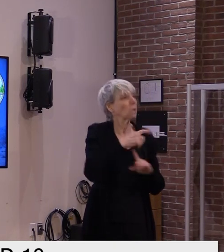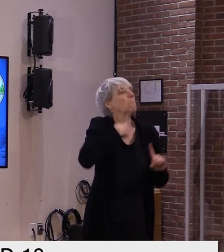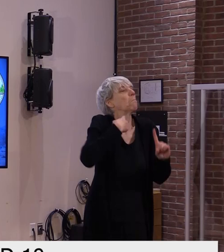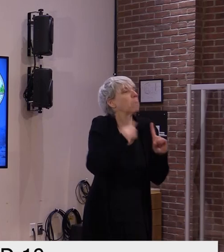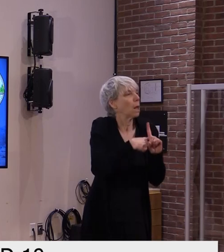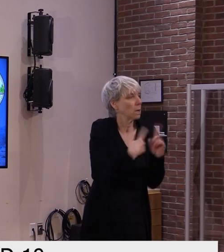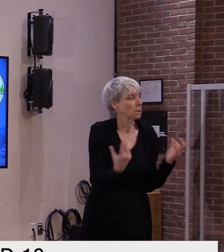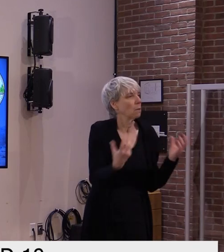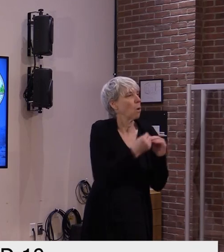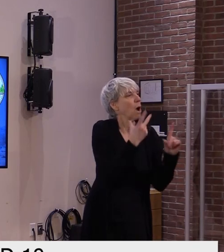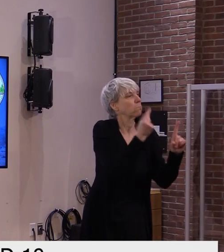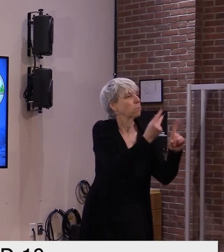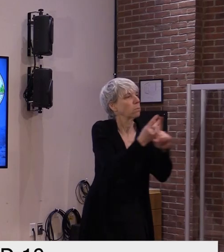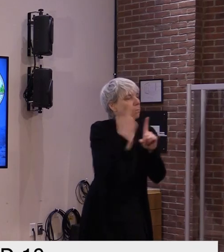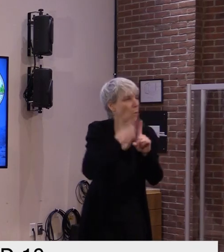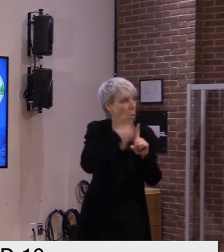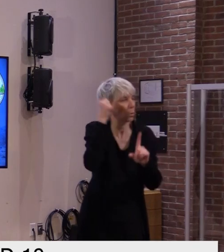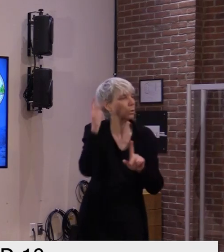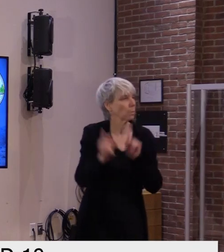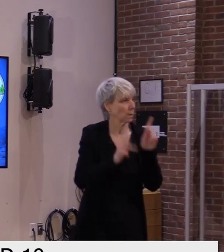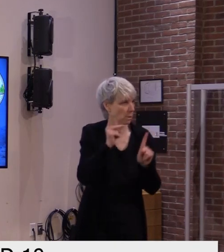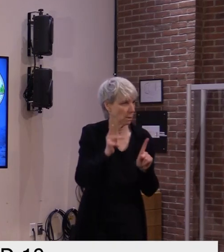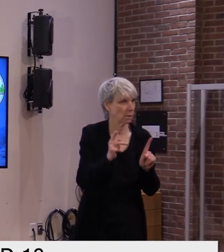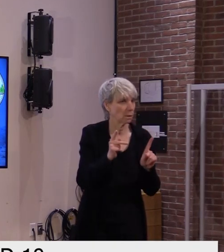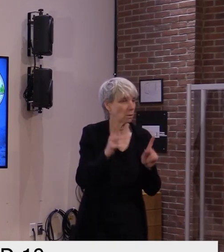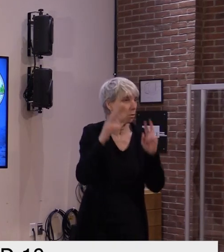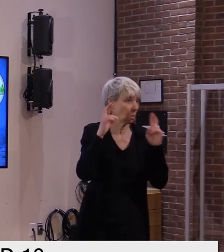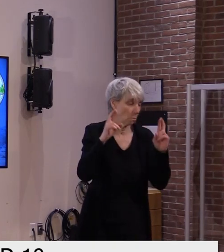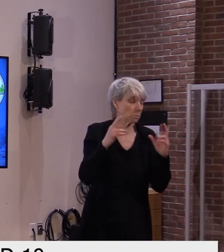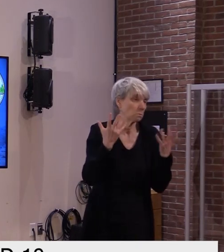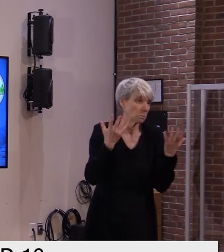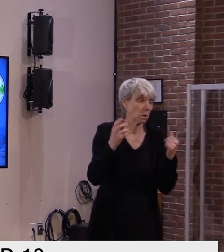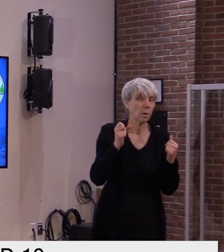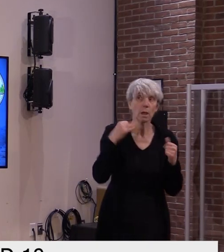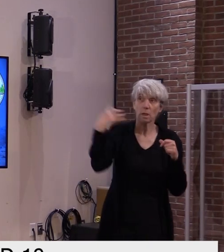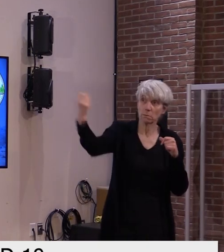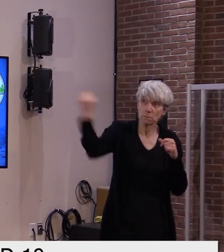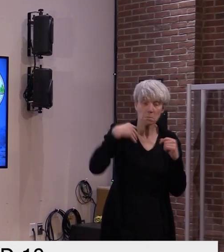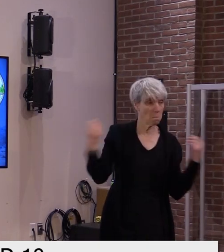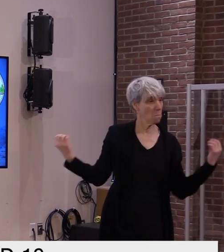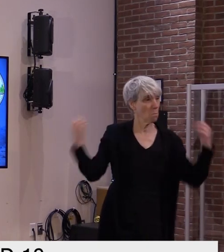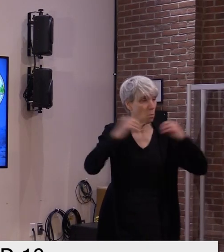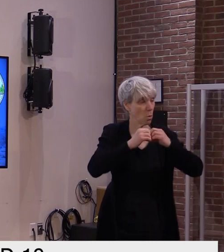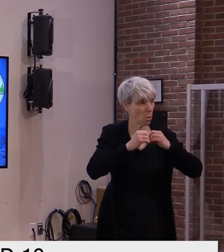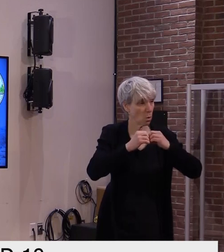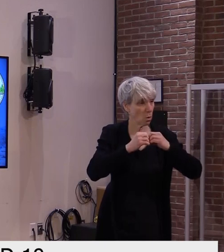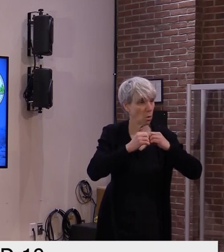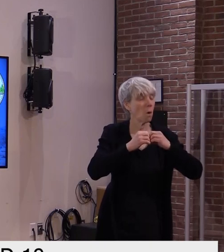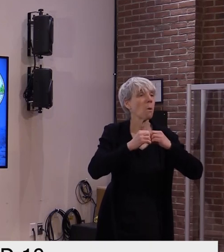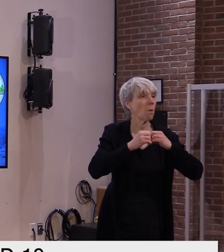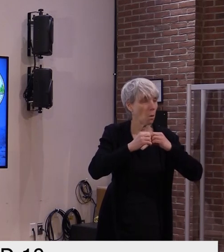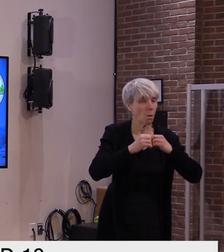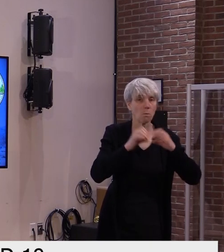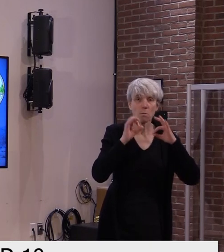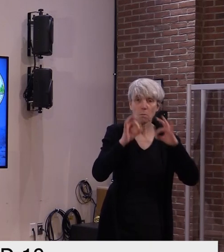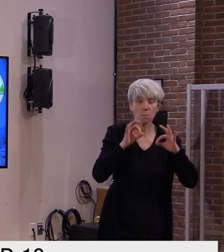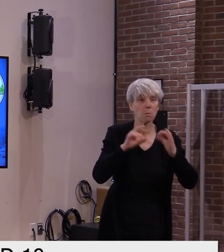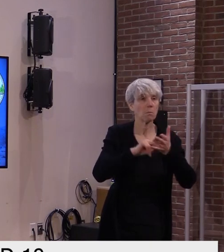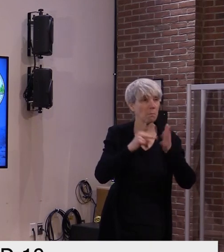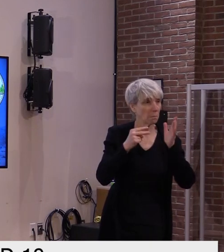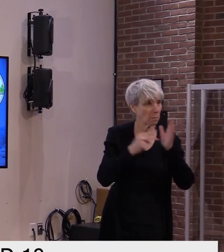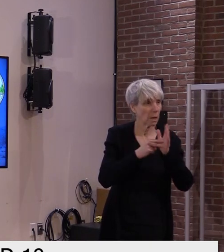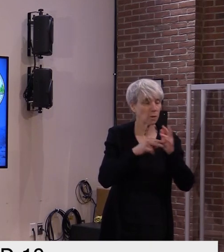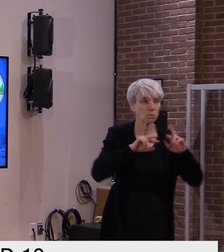the 21-day period or the 28-day period. So it might be a natural type of evolution to the second